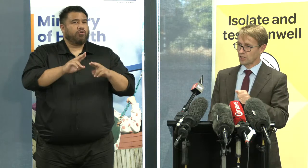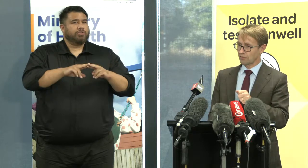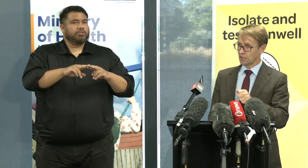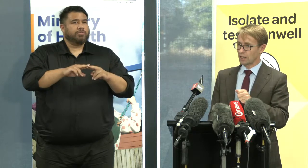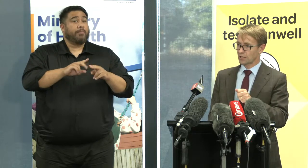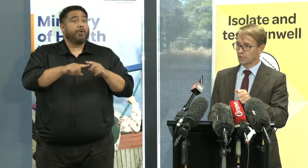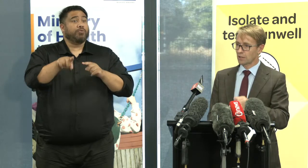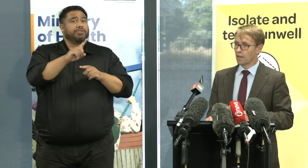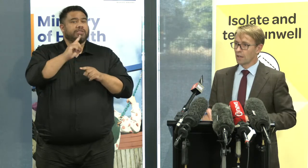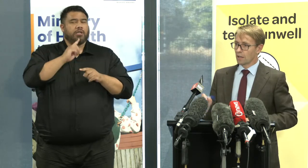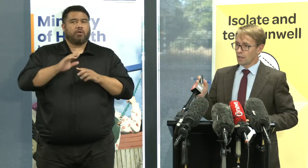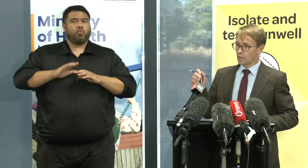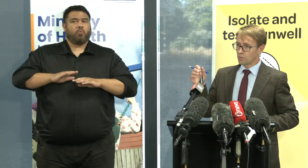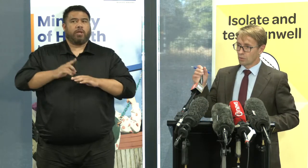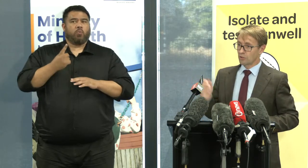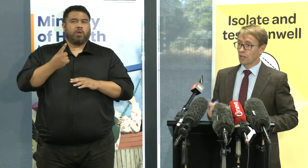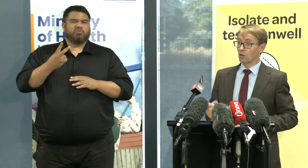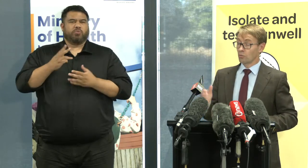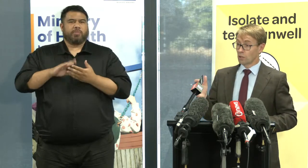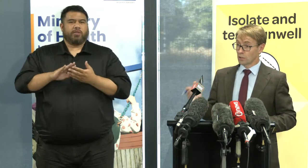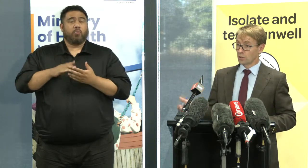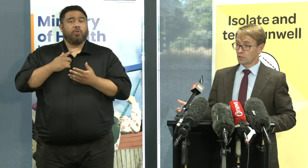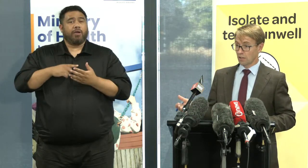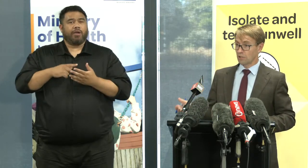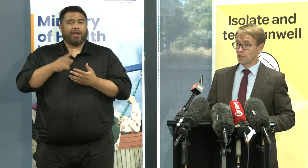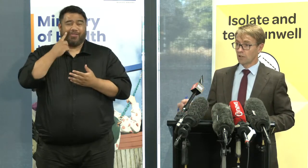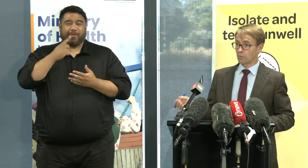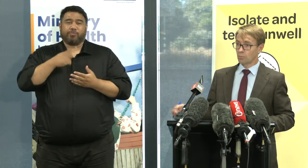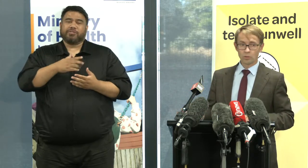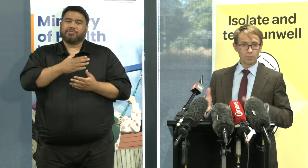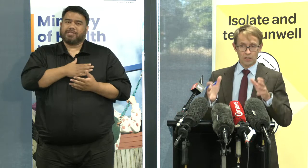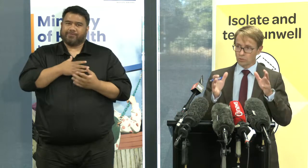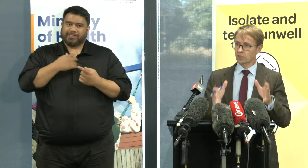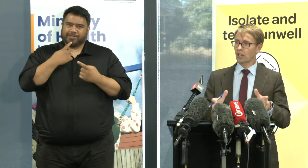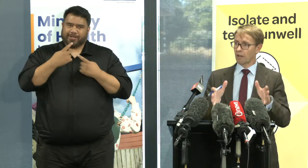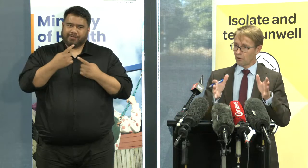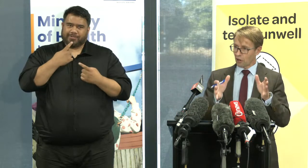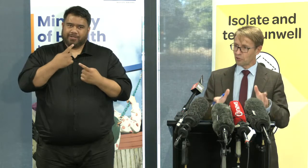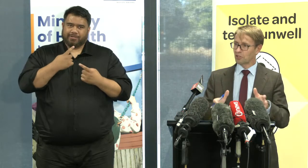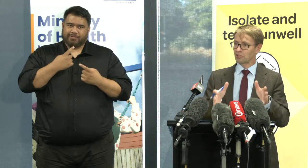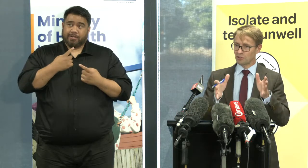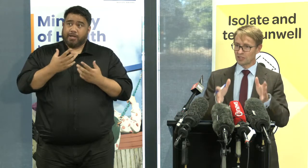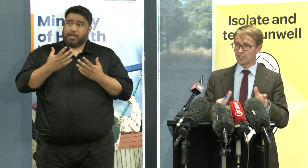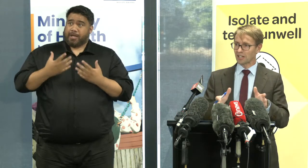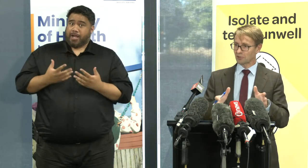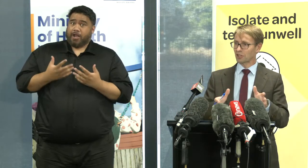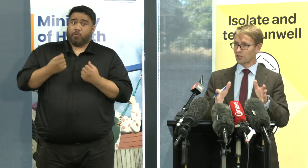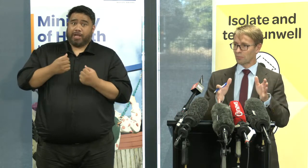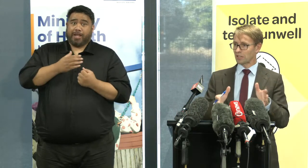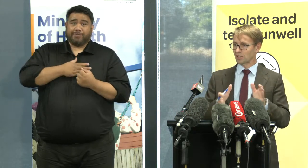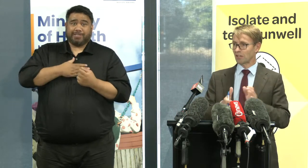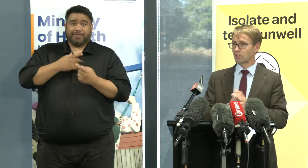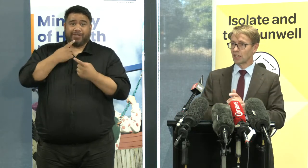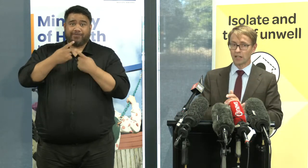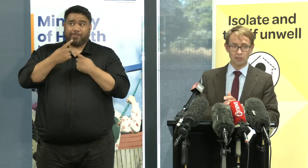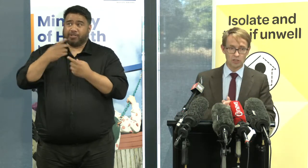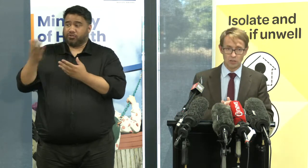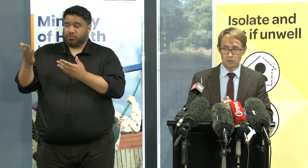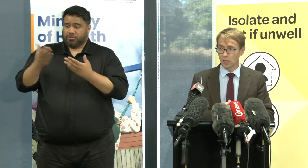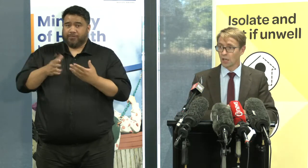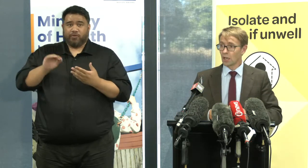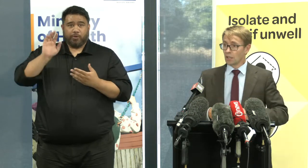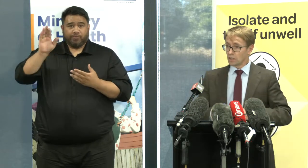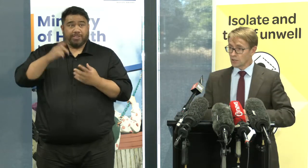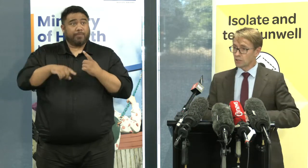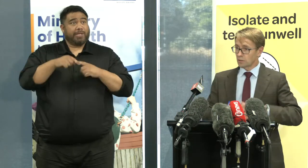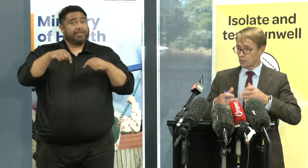for that safety data. And we've now got really good safety data from abroad, but also our own New Zealand Aotearoa-based safety data that